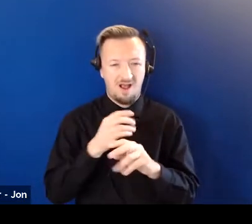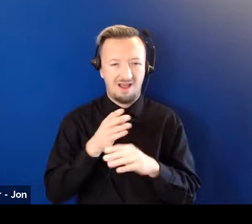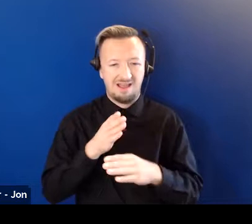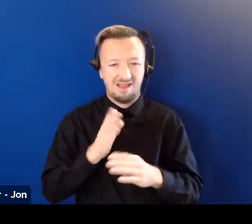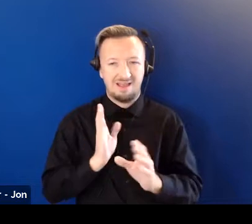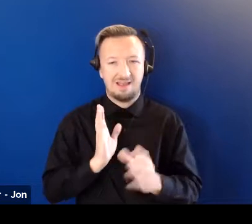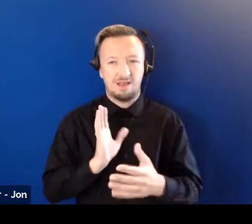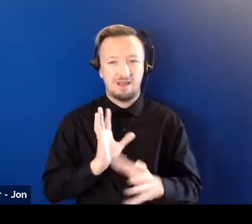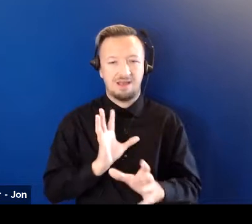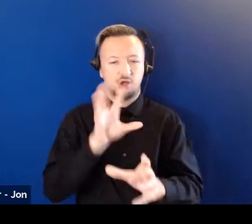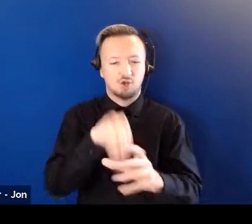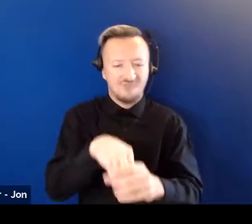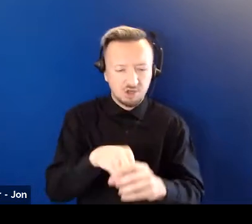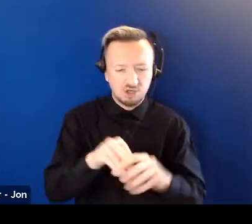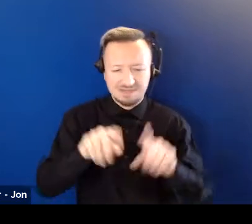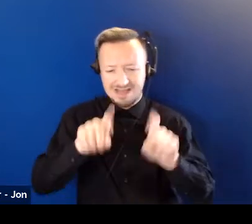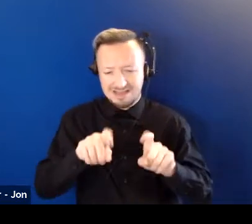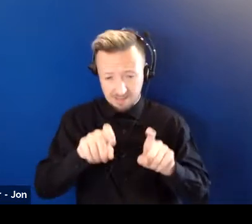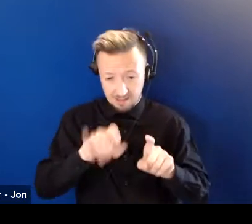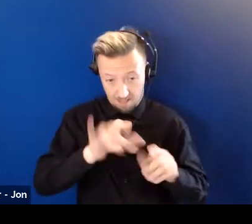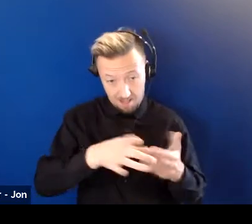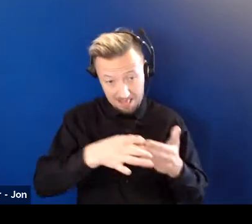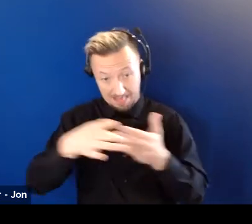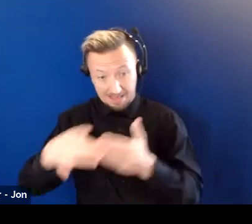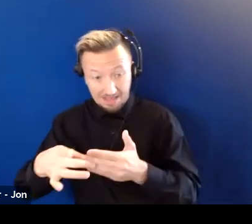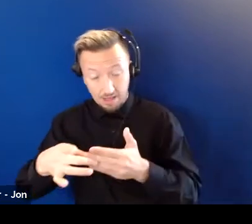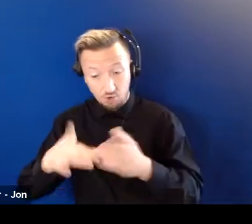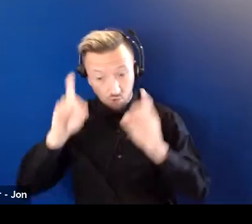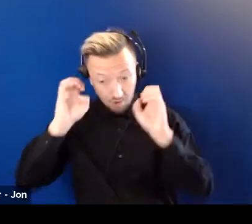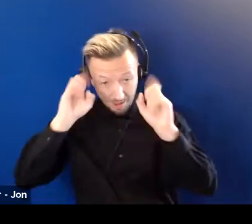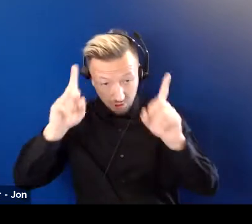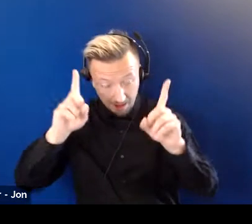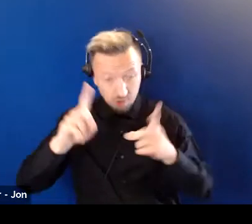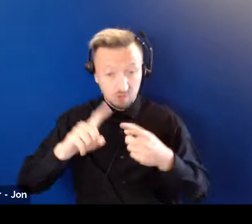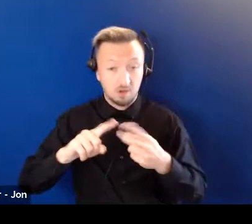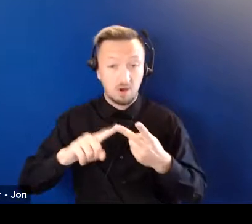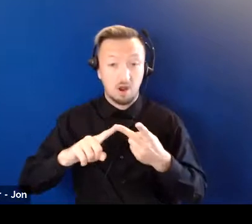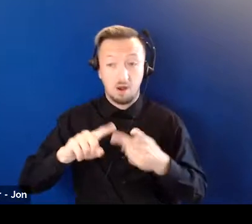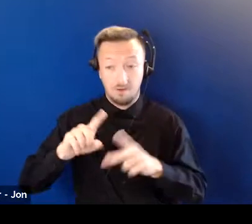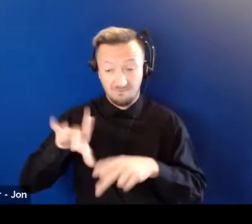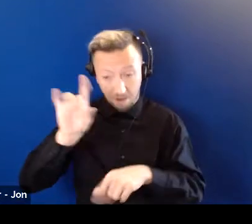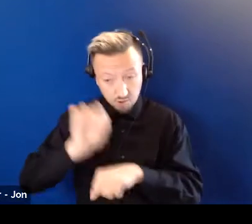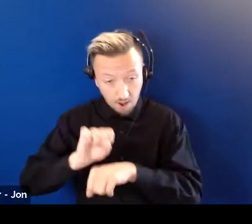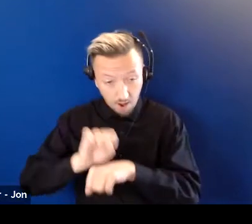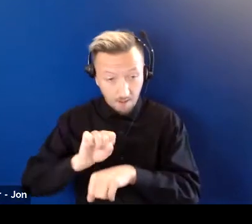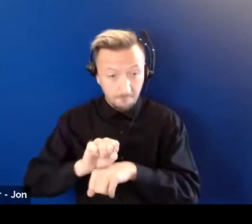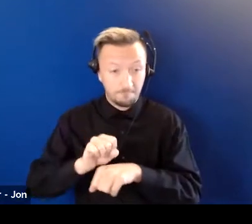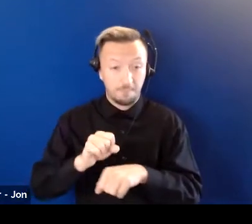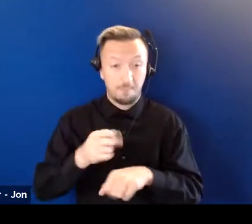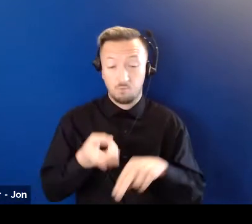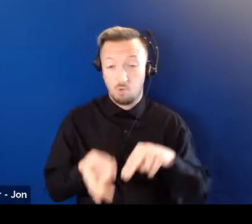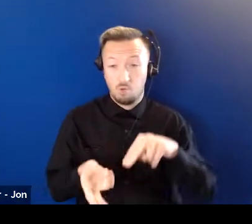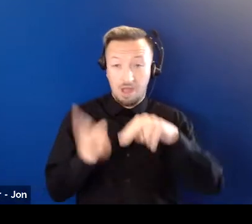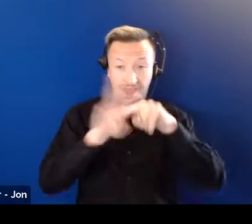to improving education and employment outcomes for people with disabilities, that will lead to increasing